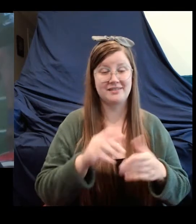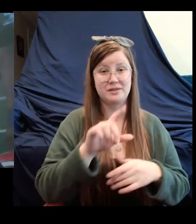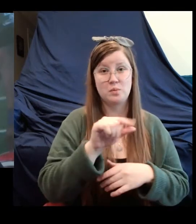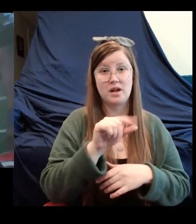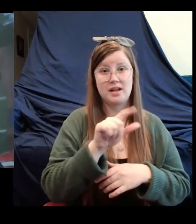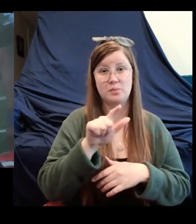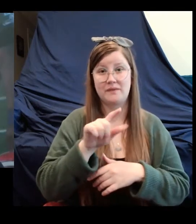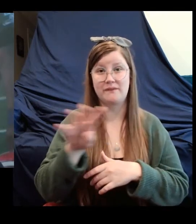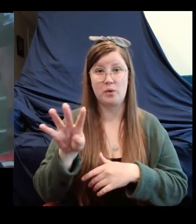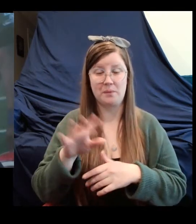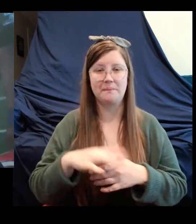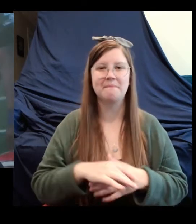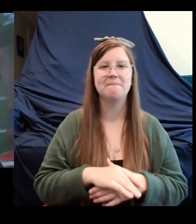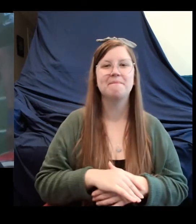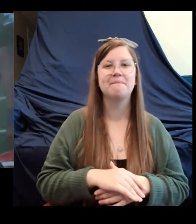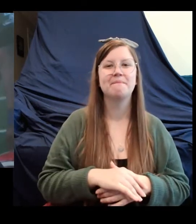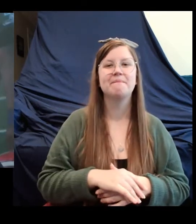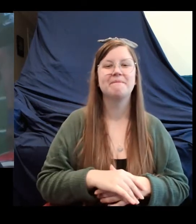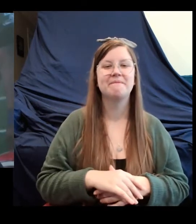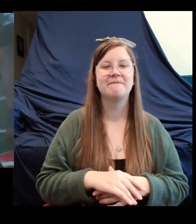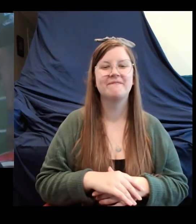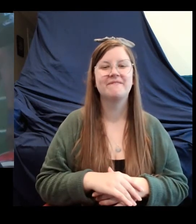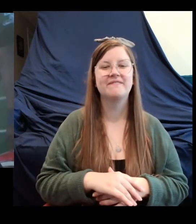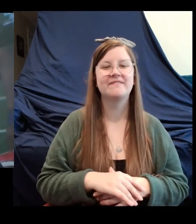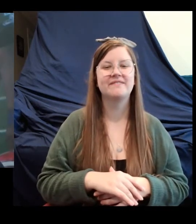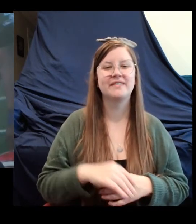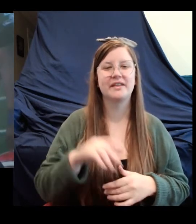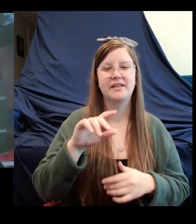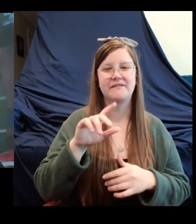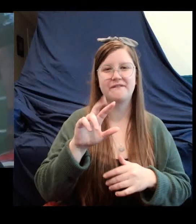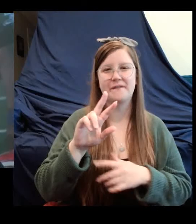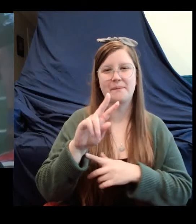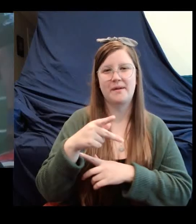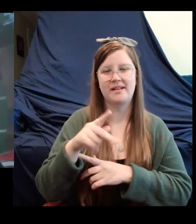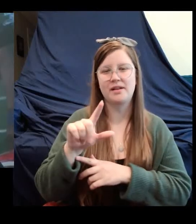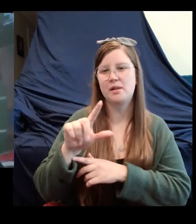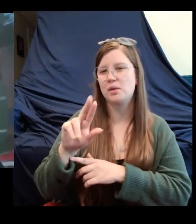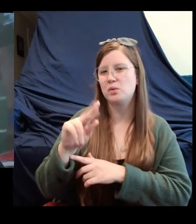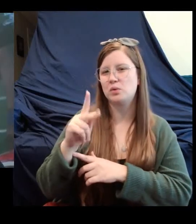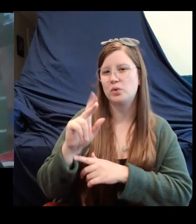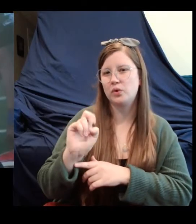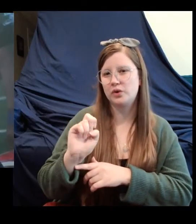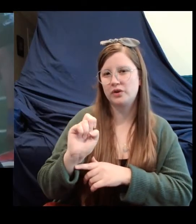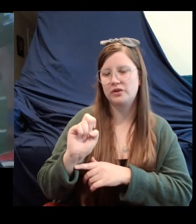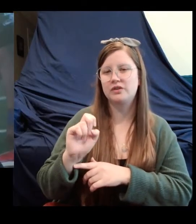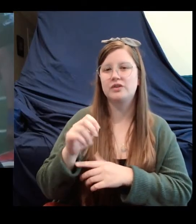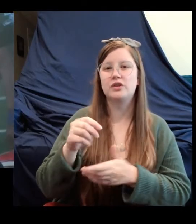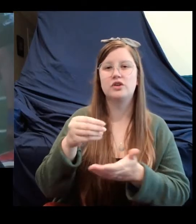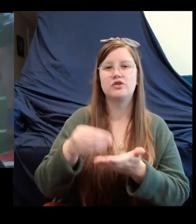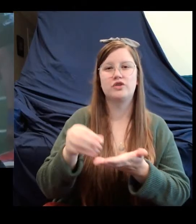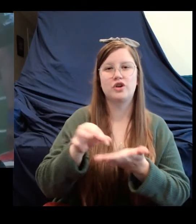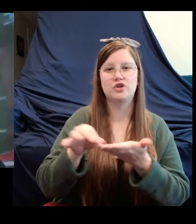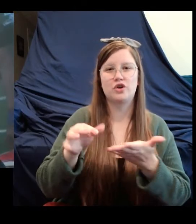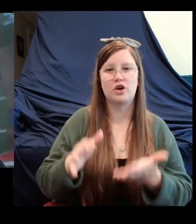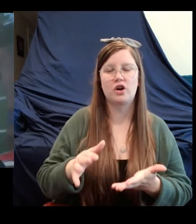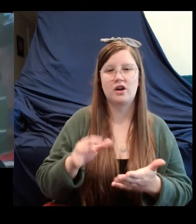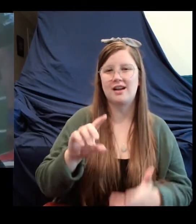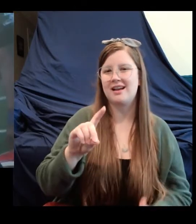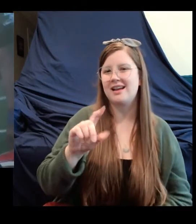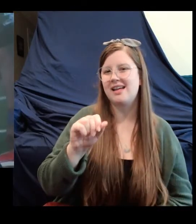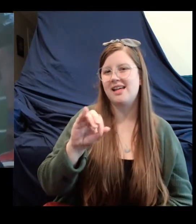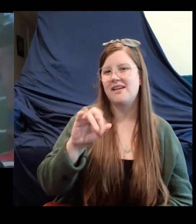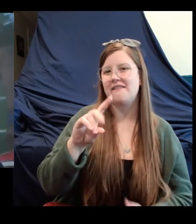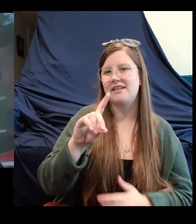J.L. Whitaker, Vice President Luke Blomberg, Treasurer David Polovoy, and Secretary Abigail